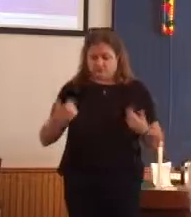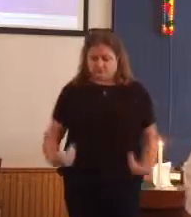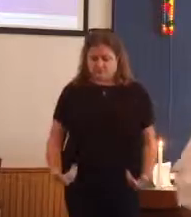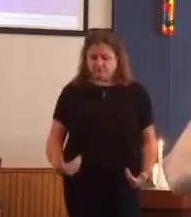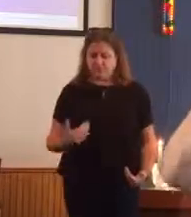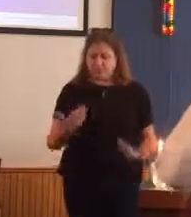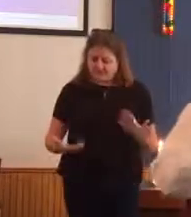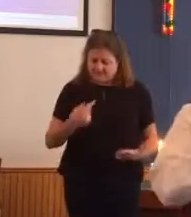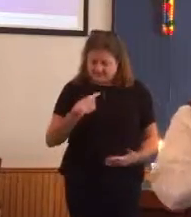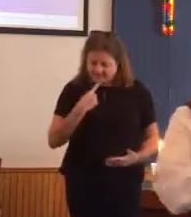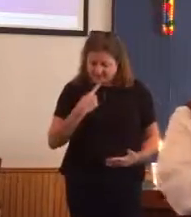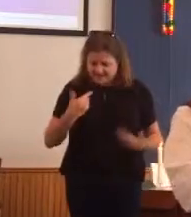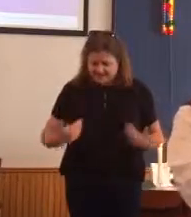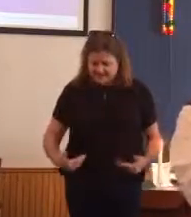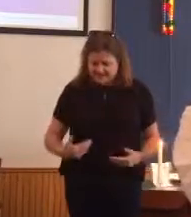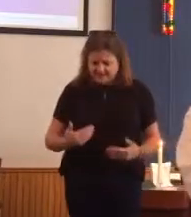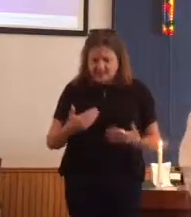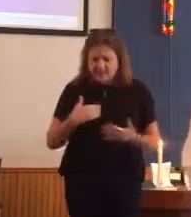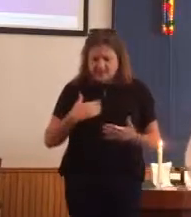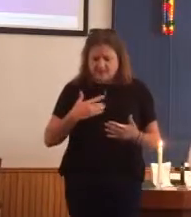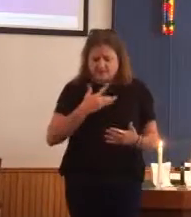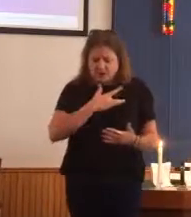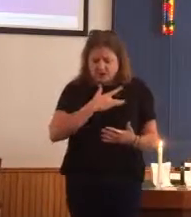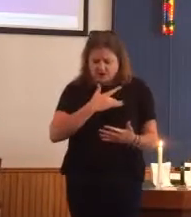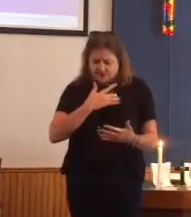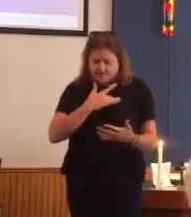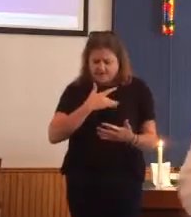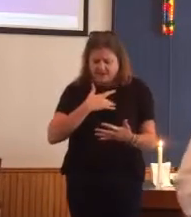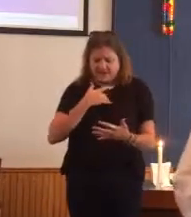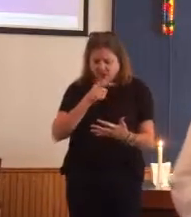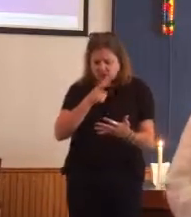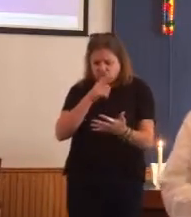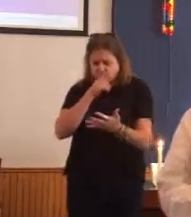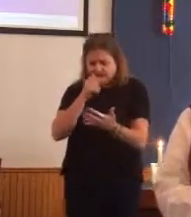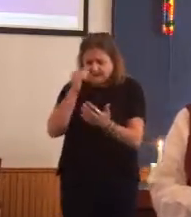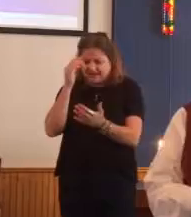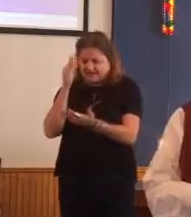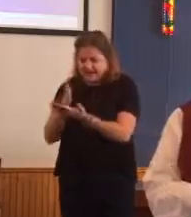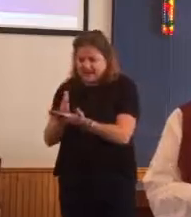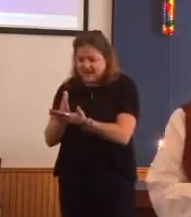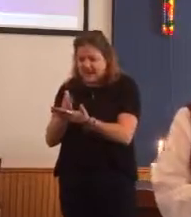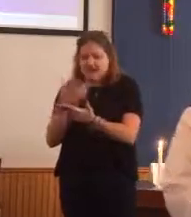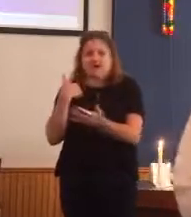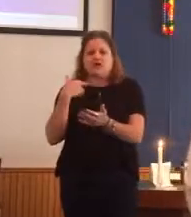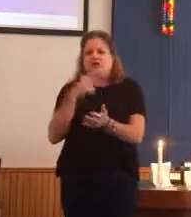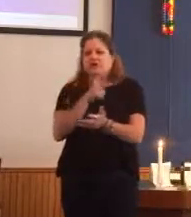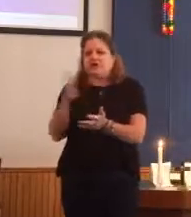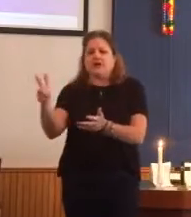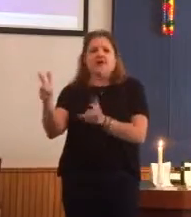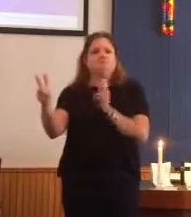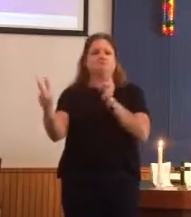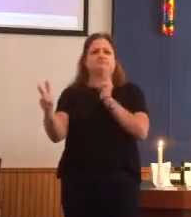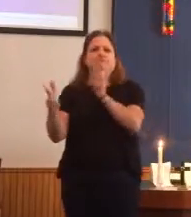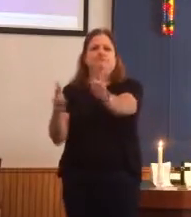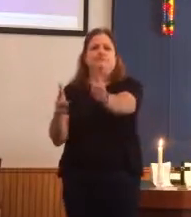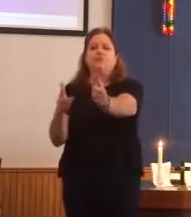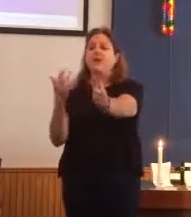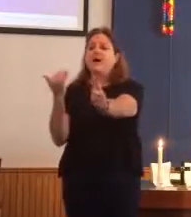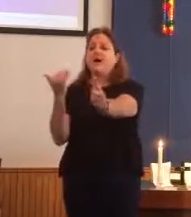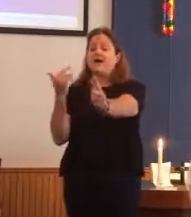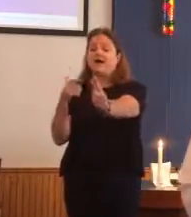might say that she didn't stop, just drove past because she couldn't stop on the highway.